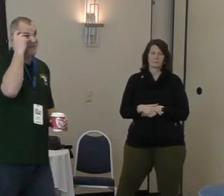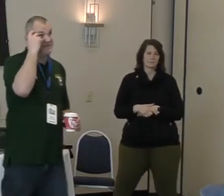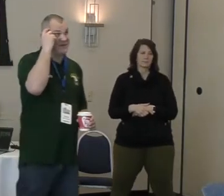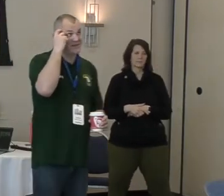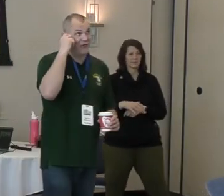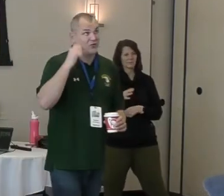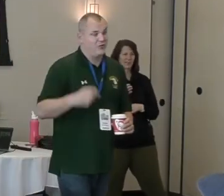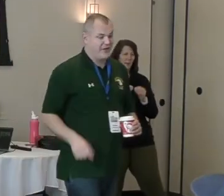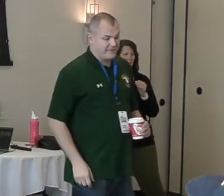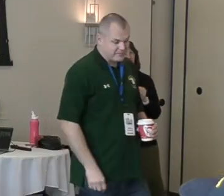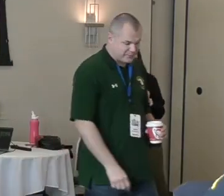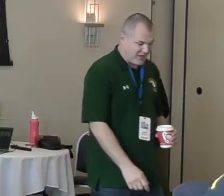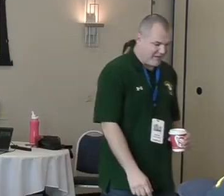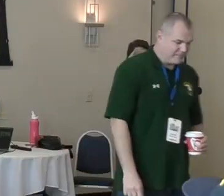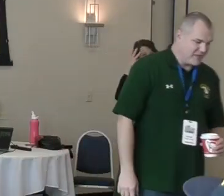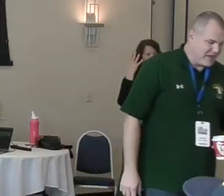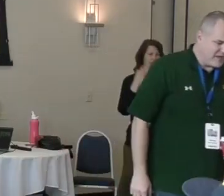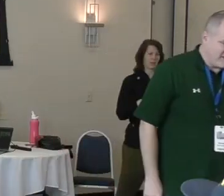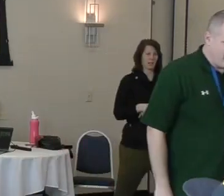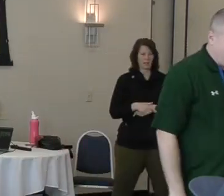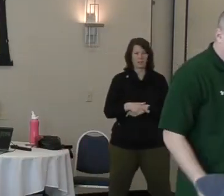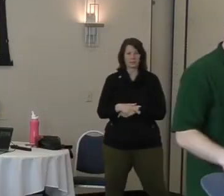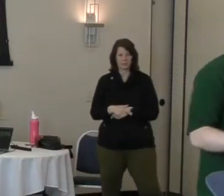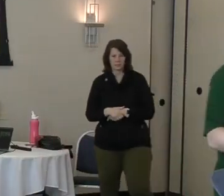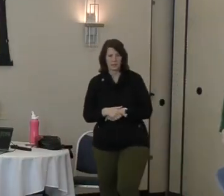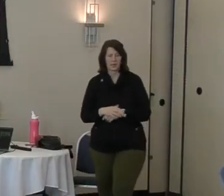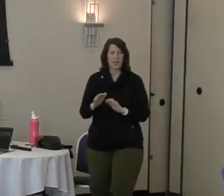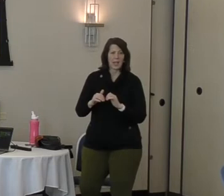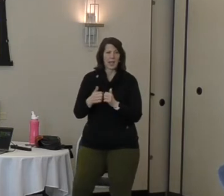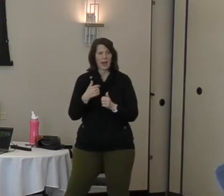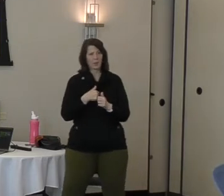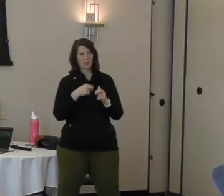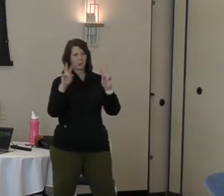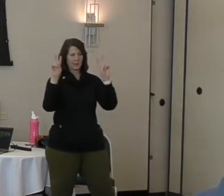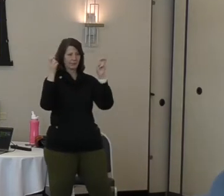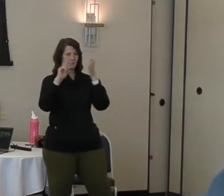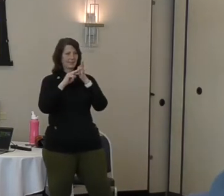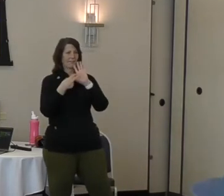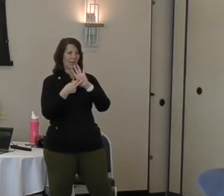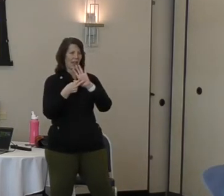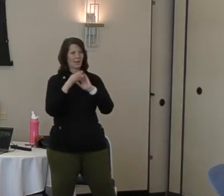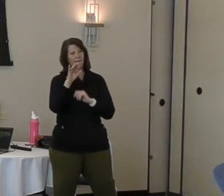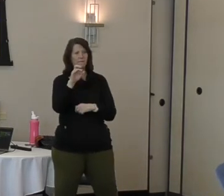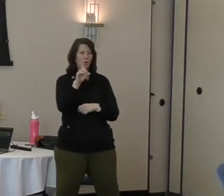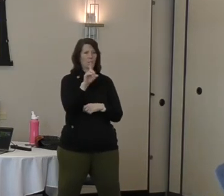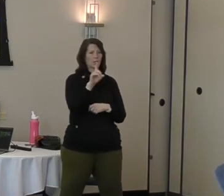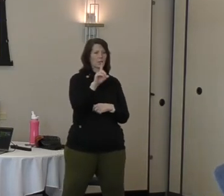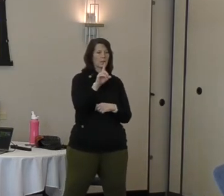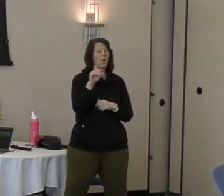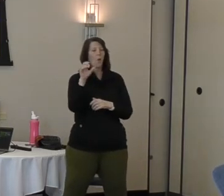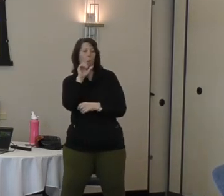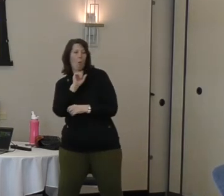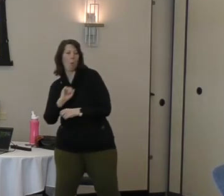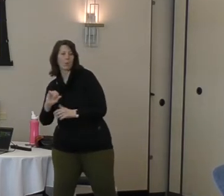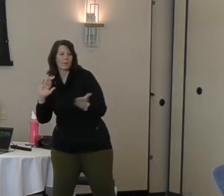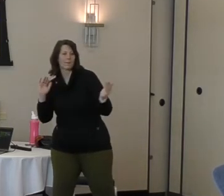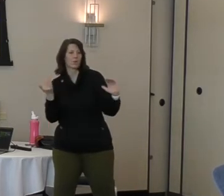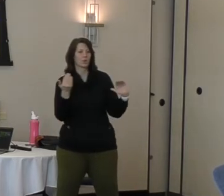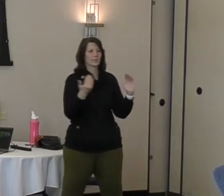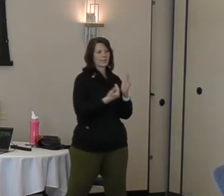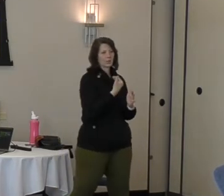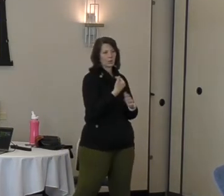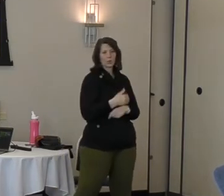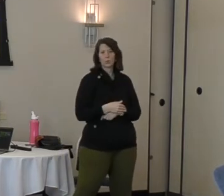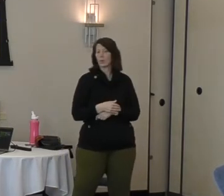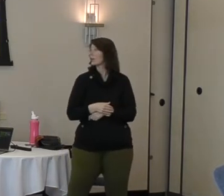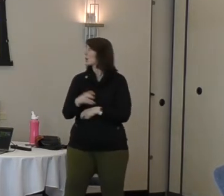kind of the more philosophical thing. How we define a forward in the old way versus the new way. We